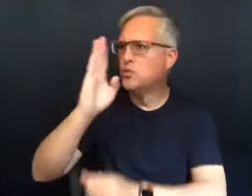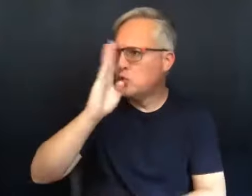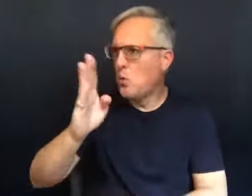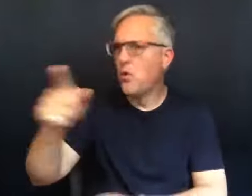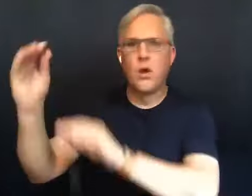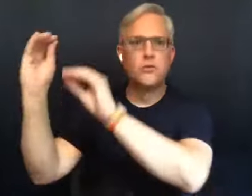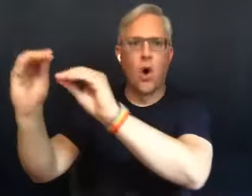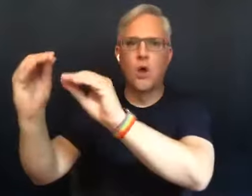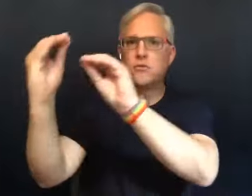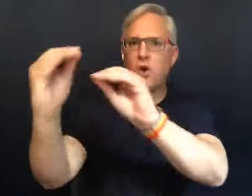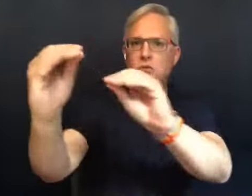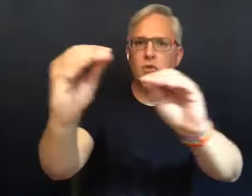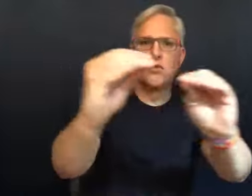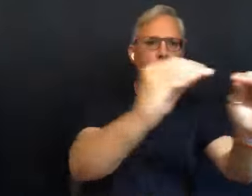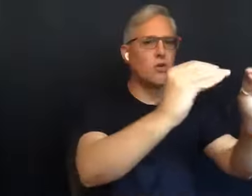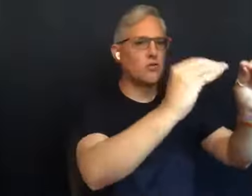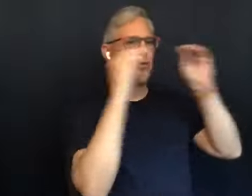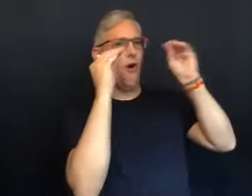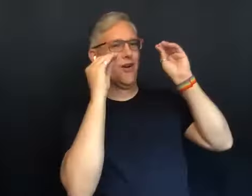following directions that you gave me that somebody else figured out.